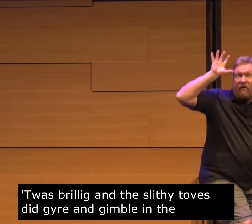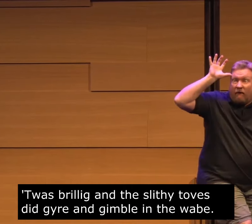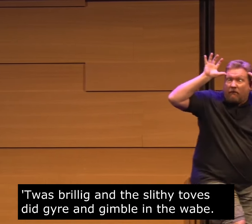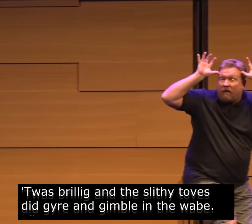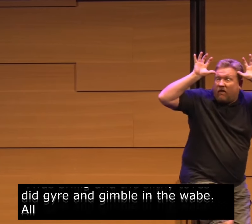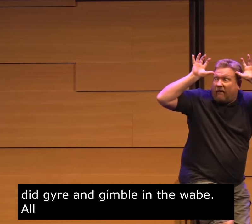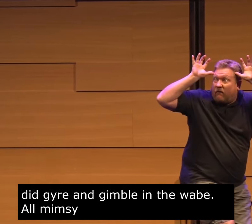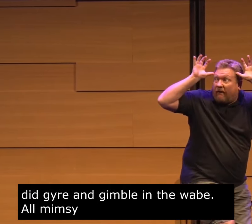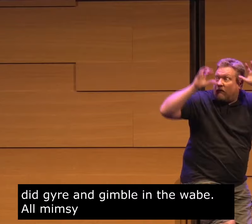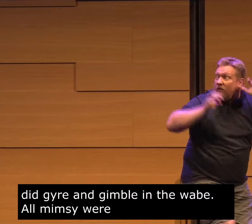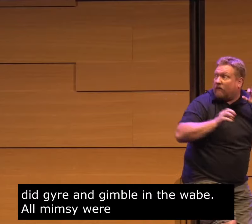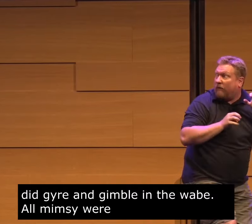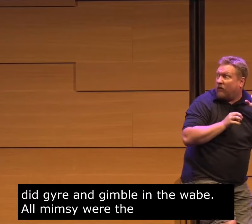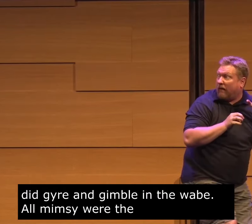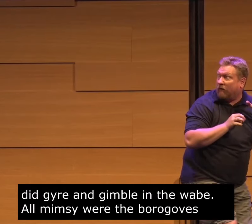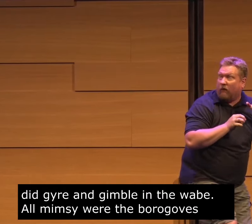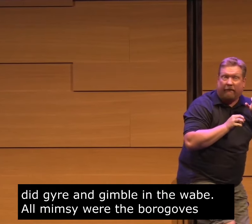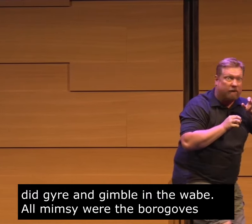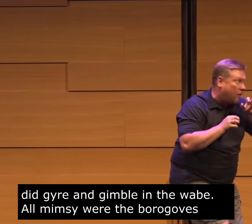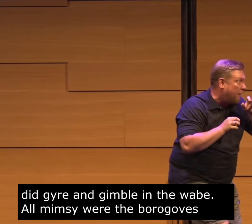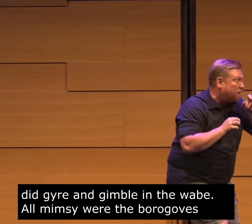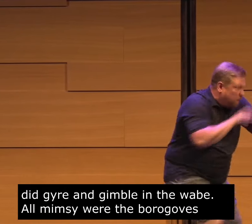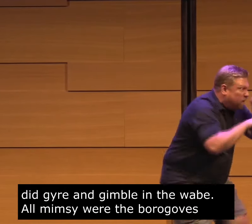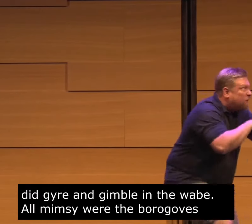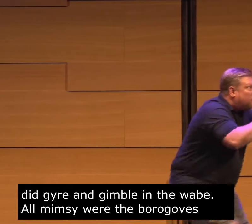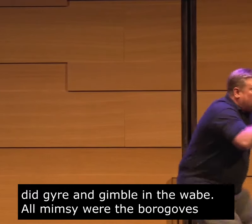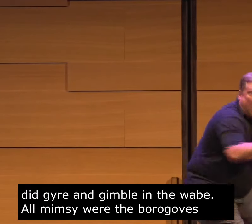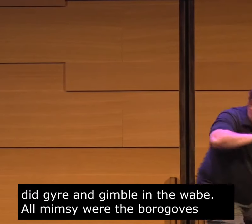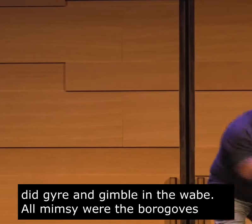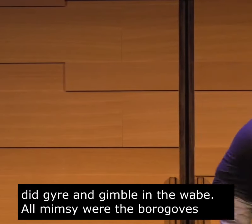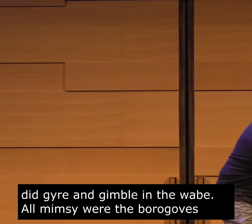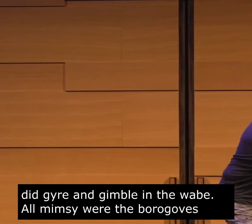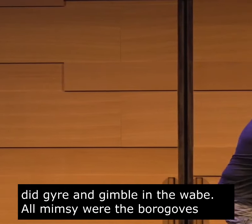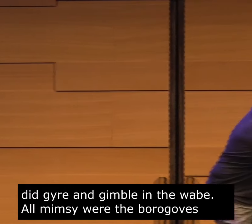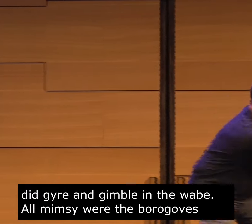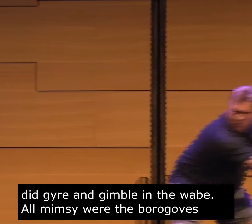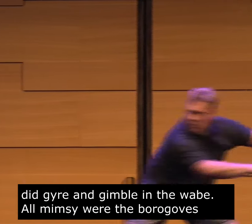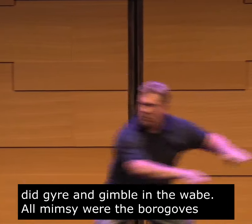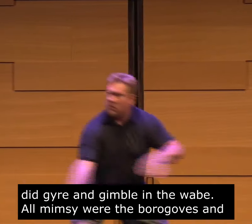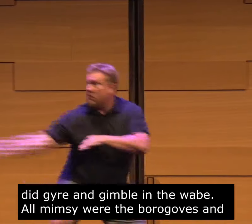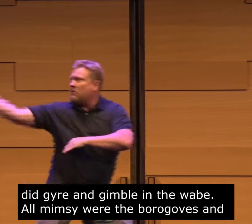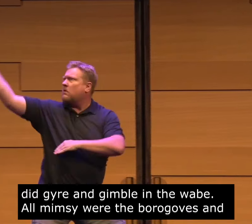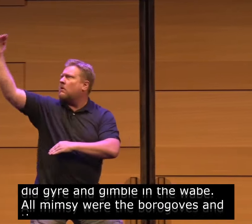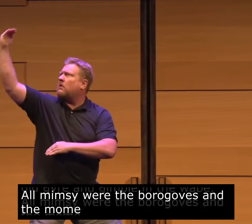All mimsy were the borogoves, and the mome braves outgrabe."